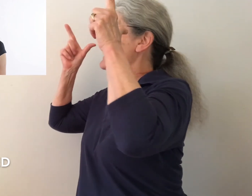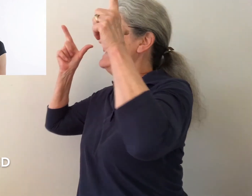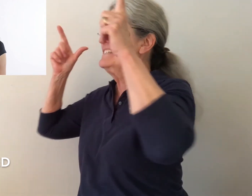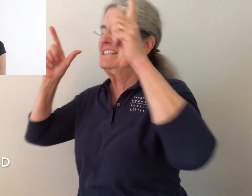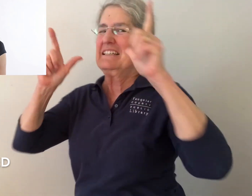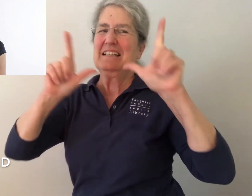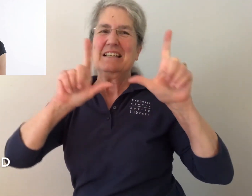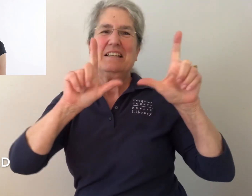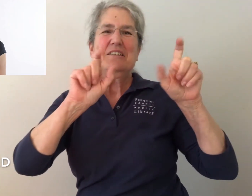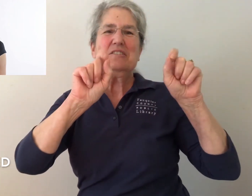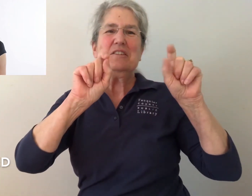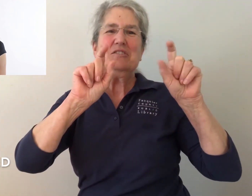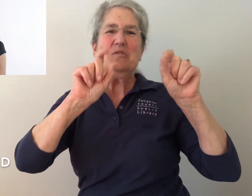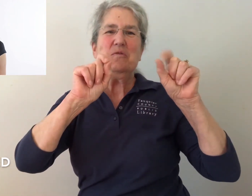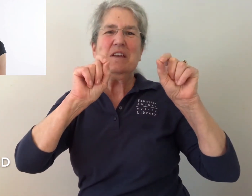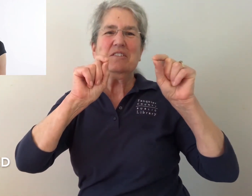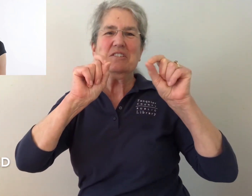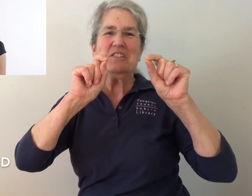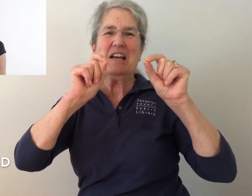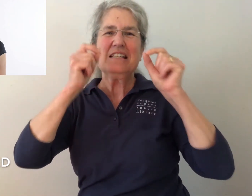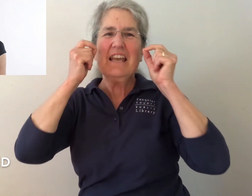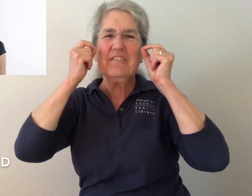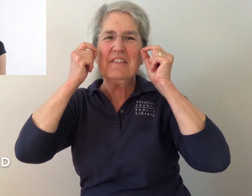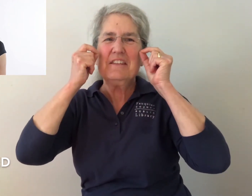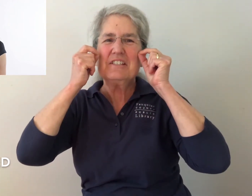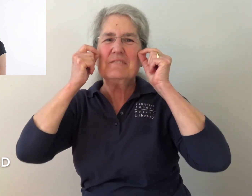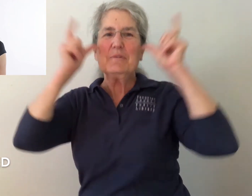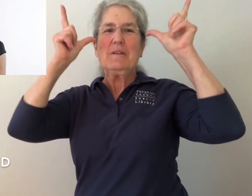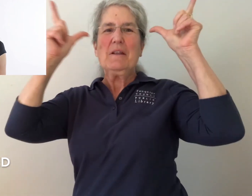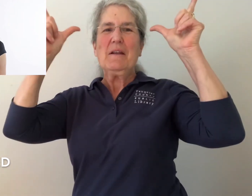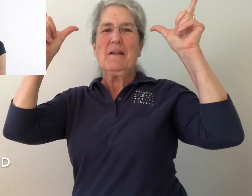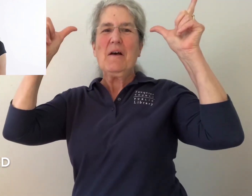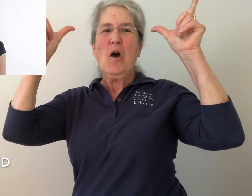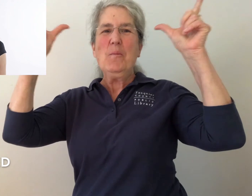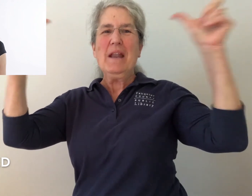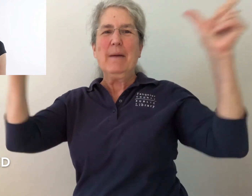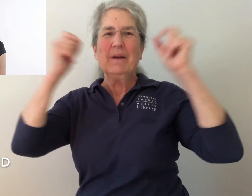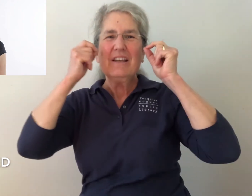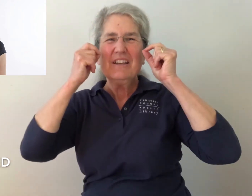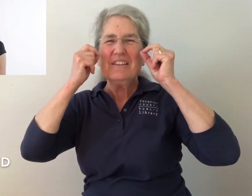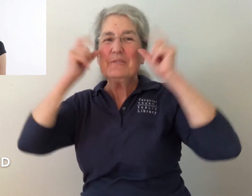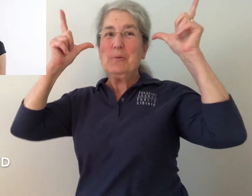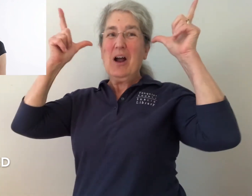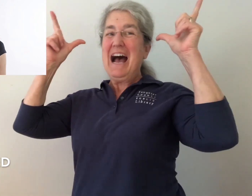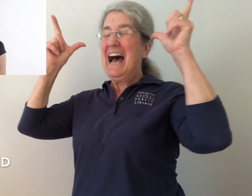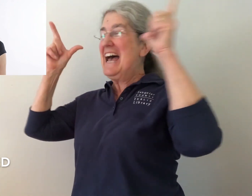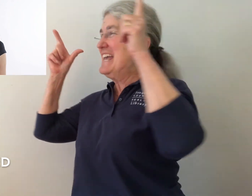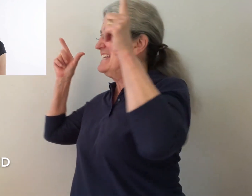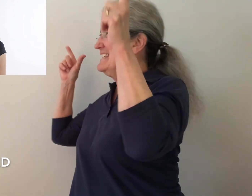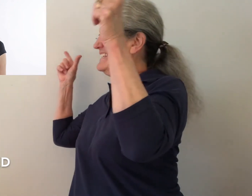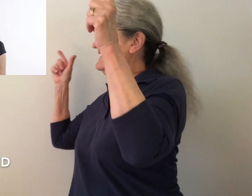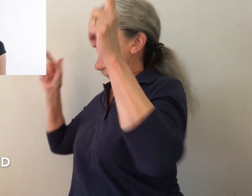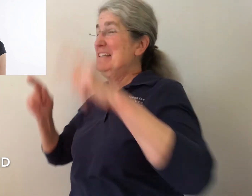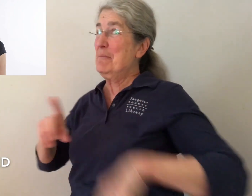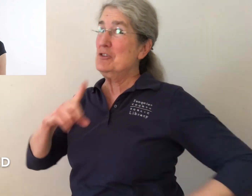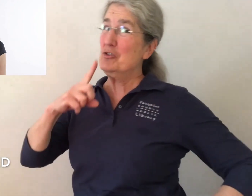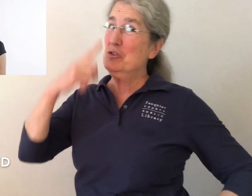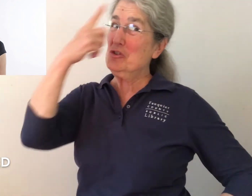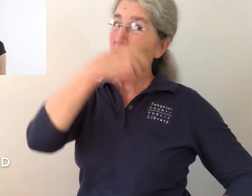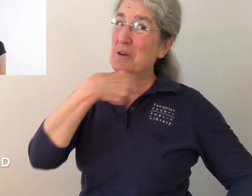Surprise! So these two fingers are together and they just open up. Surprise! Make sure you show it in